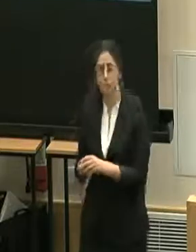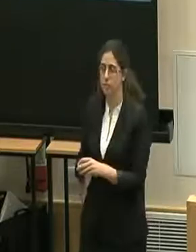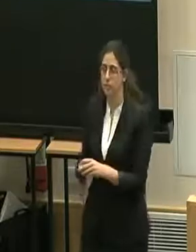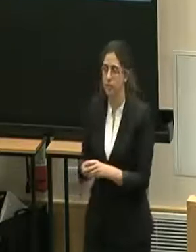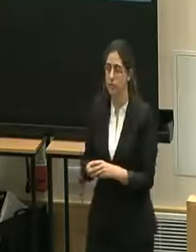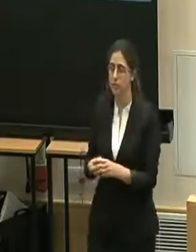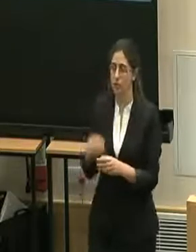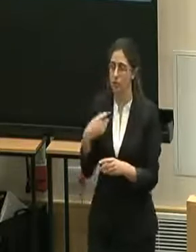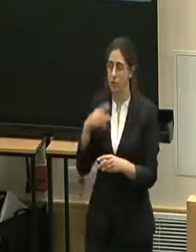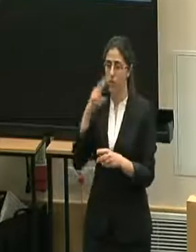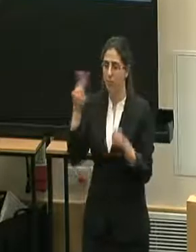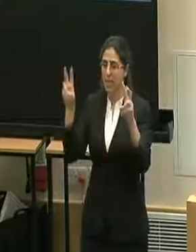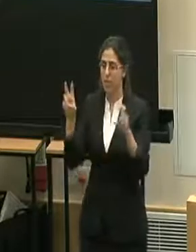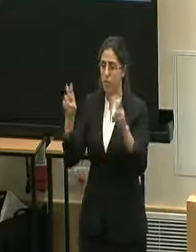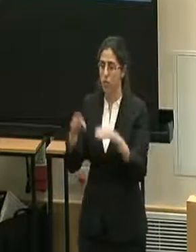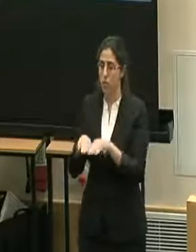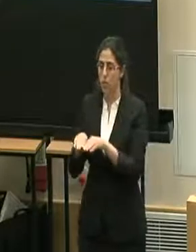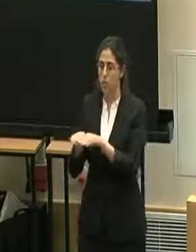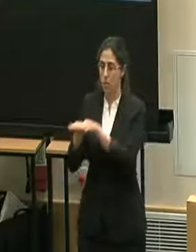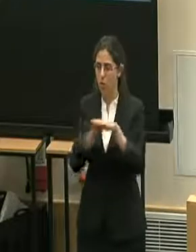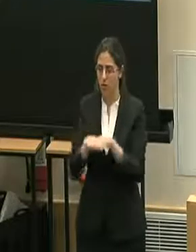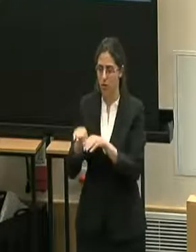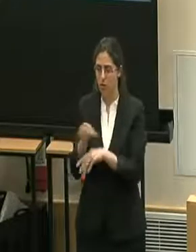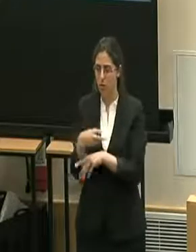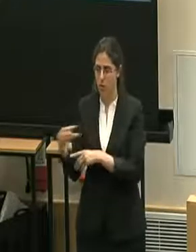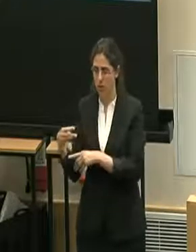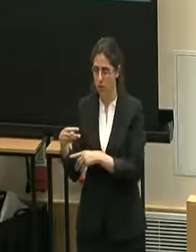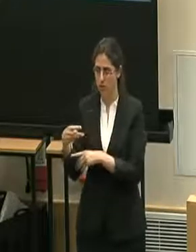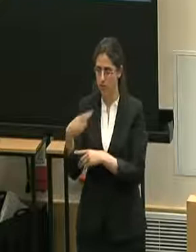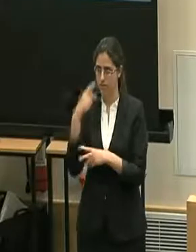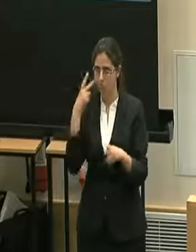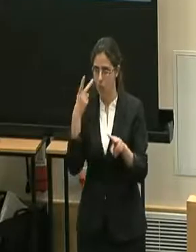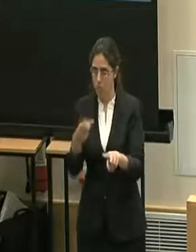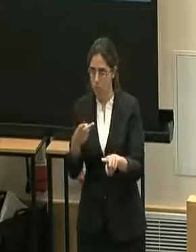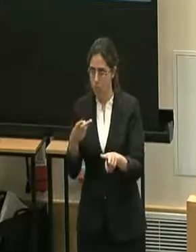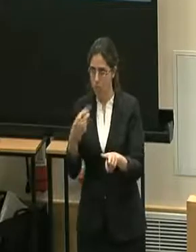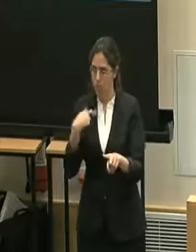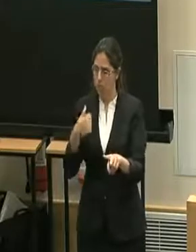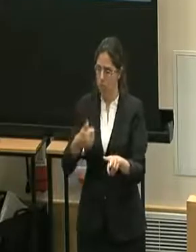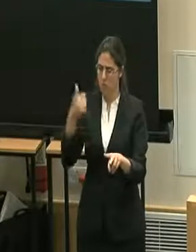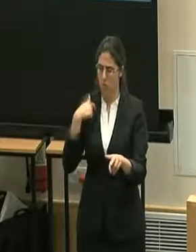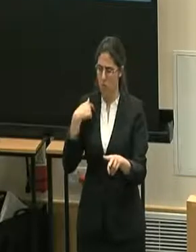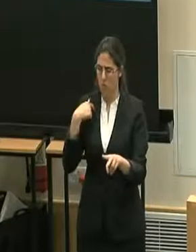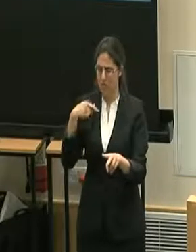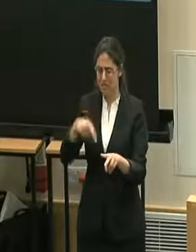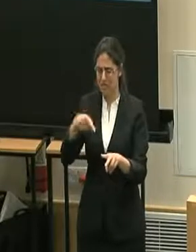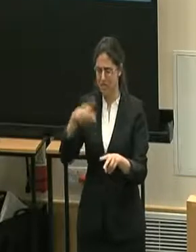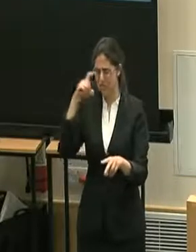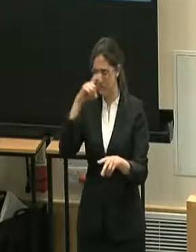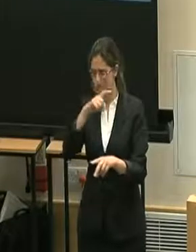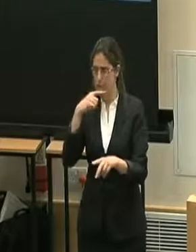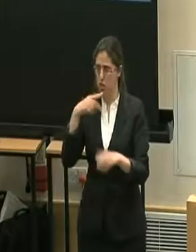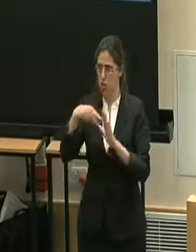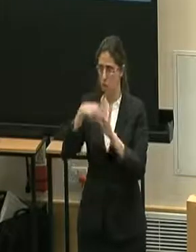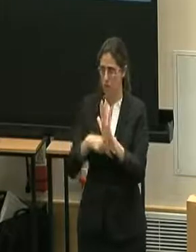When you're looking at equality, equality in political philosophy terms is the most complex normative value. It is,